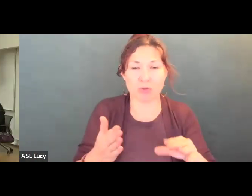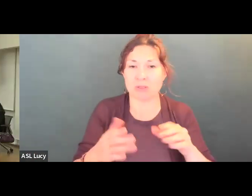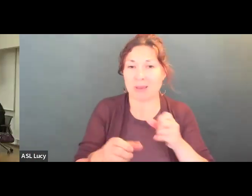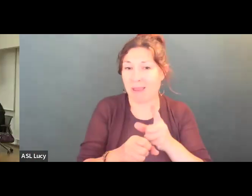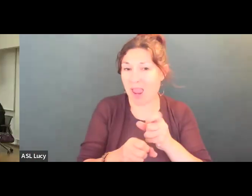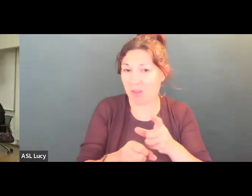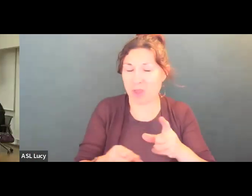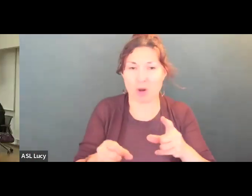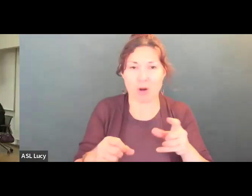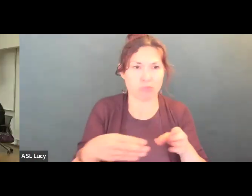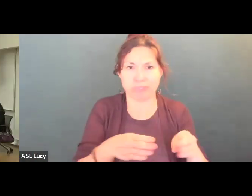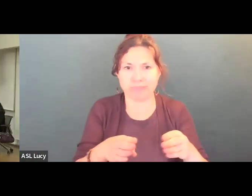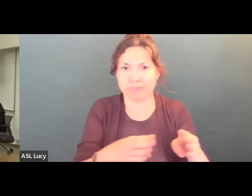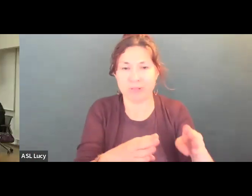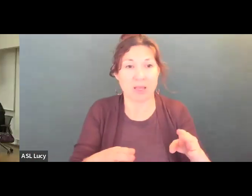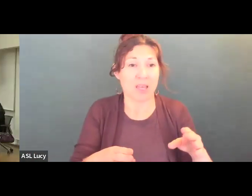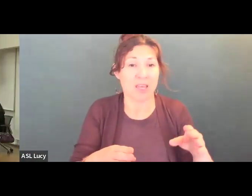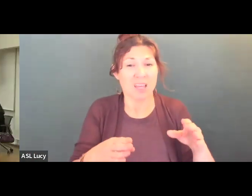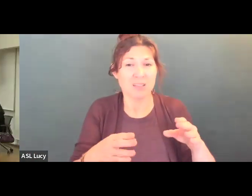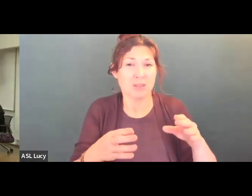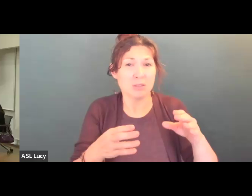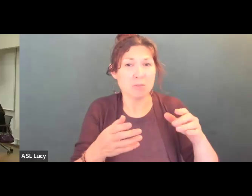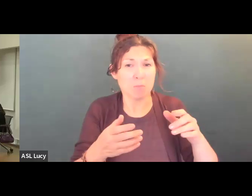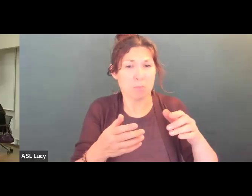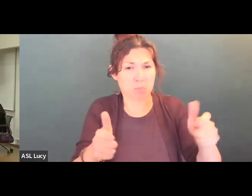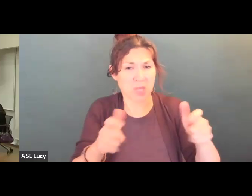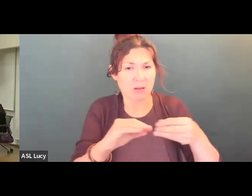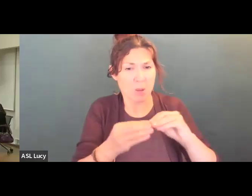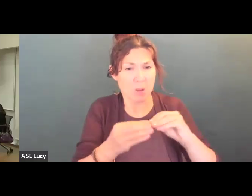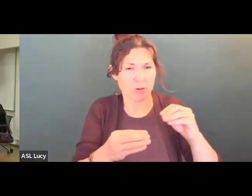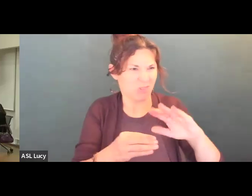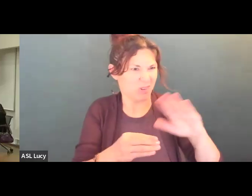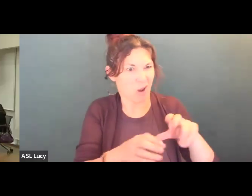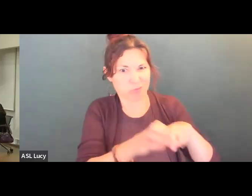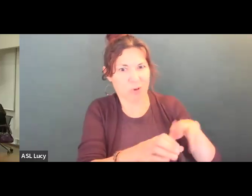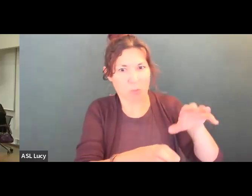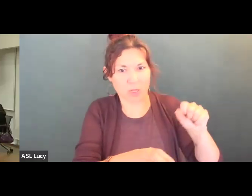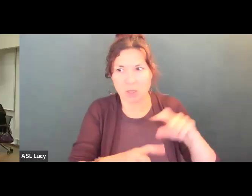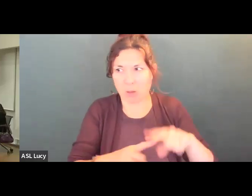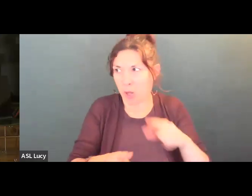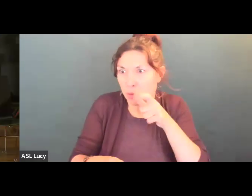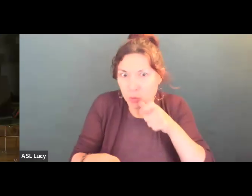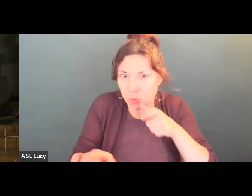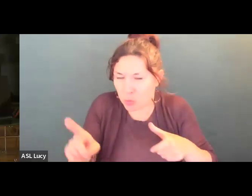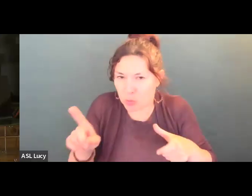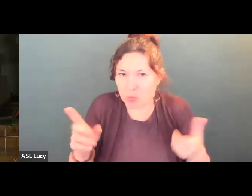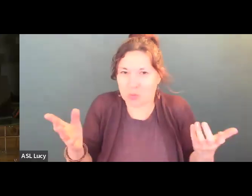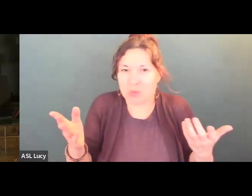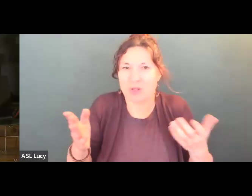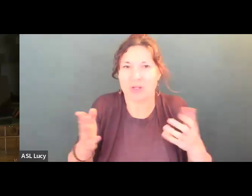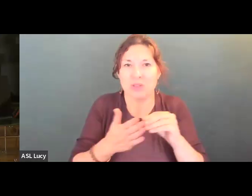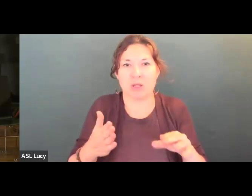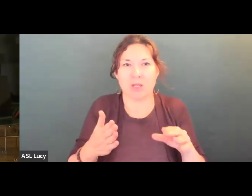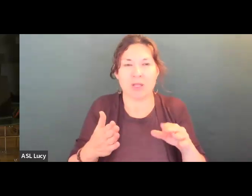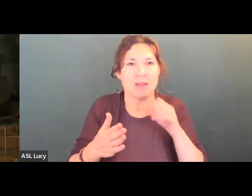students either rarely or never ride the bus, but we've never been able to say who those students are with any,